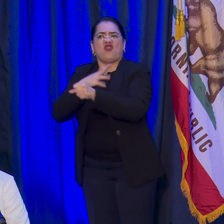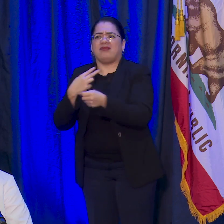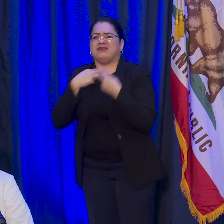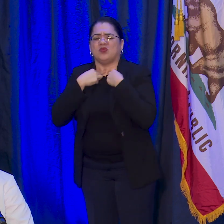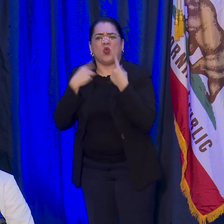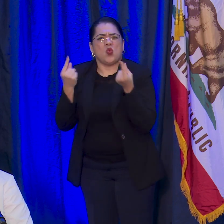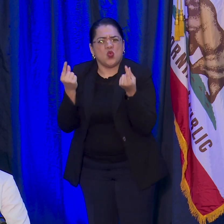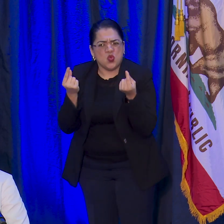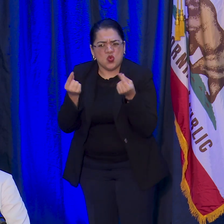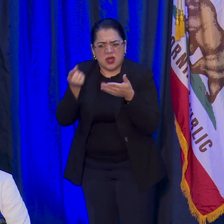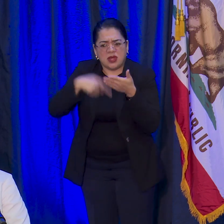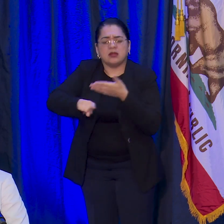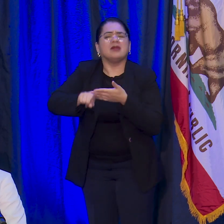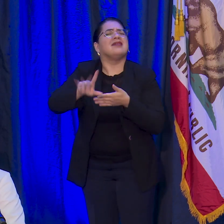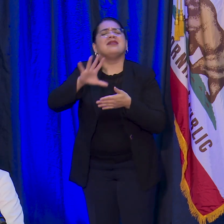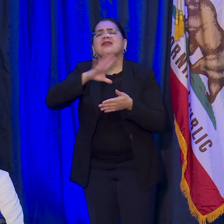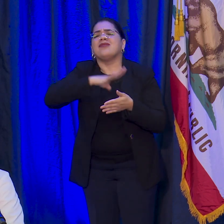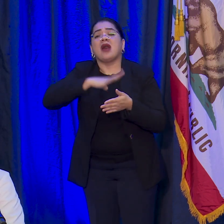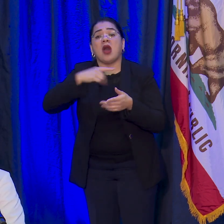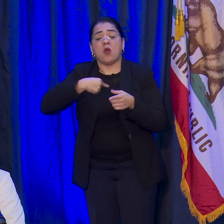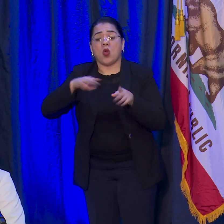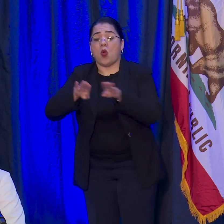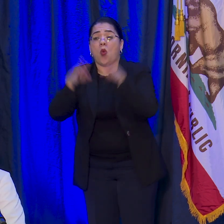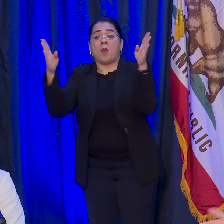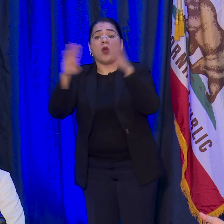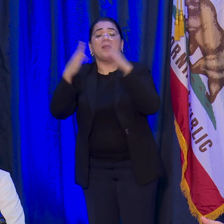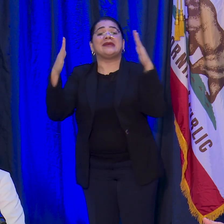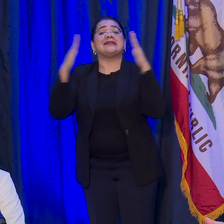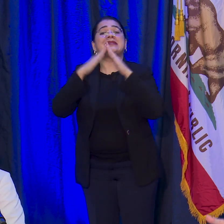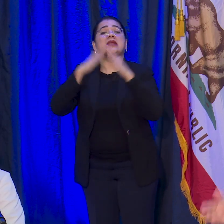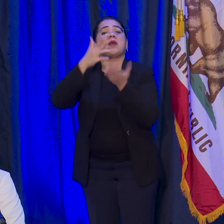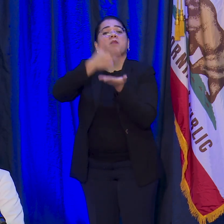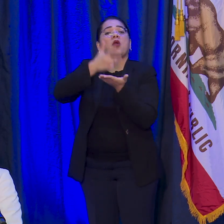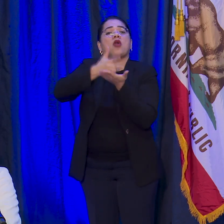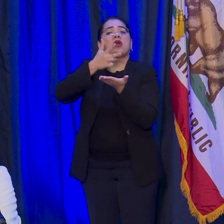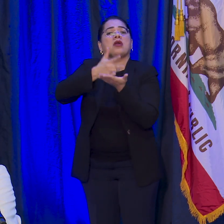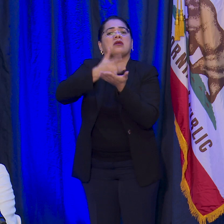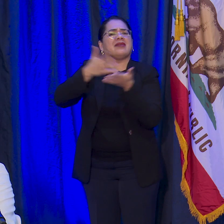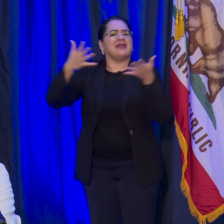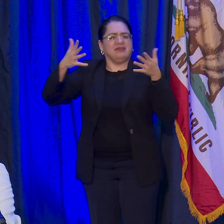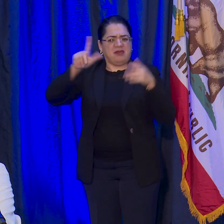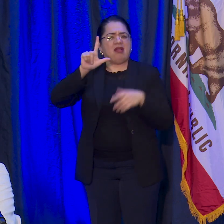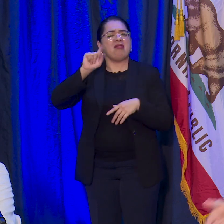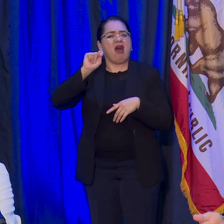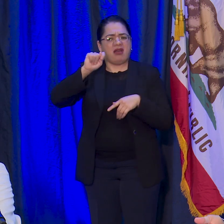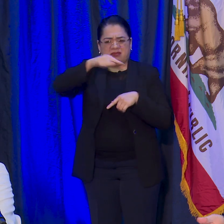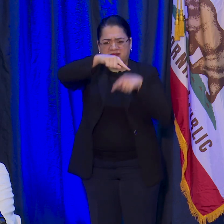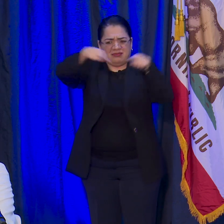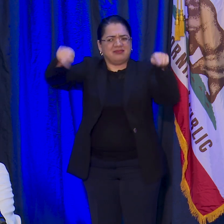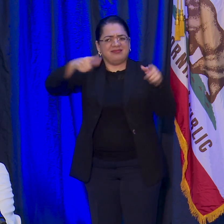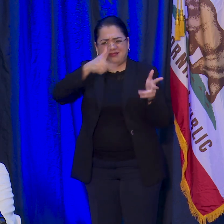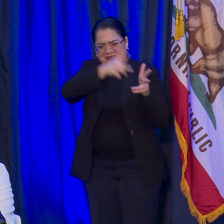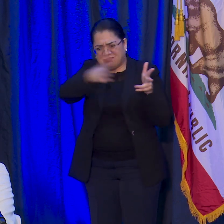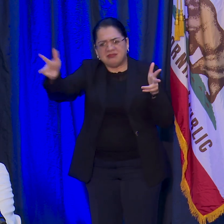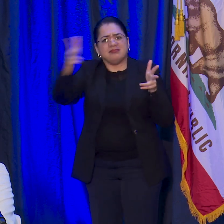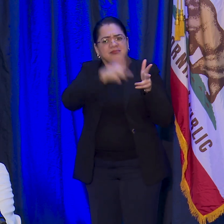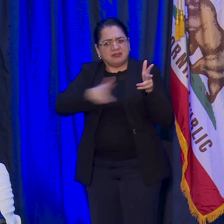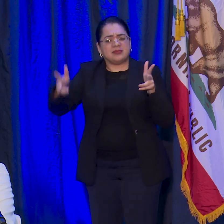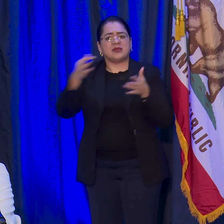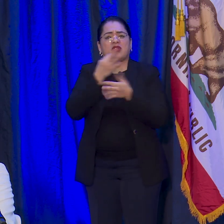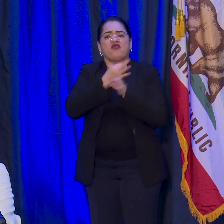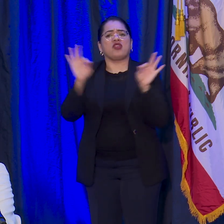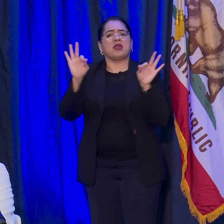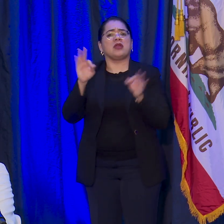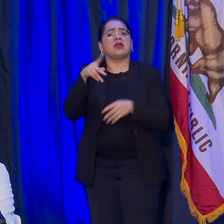significant amount of parking lots, free for residents to move their car anytime this week and get a free